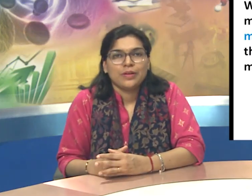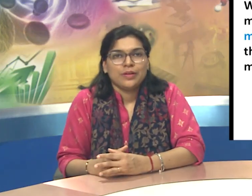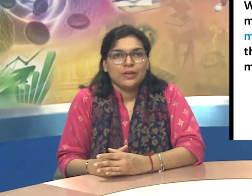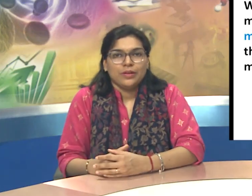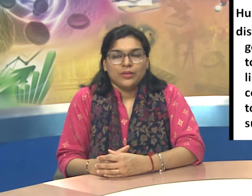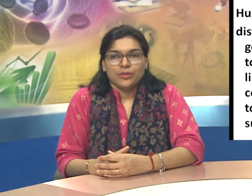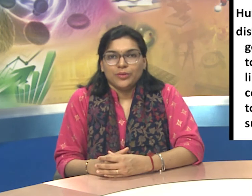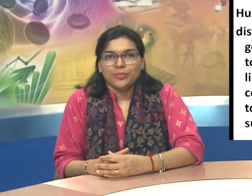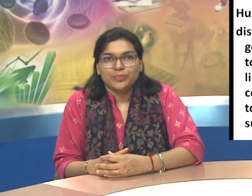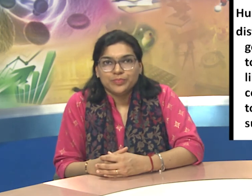clarified,